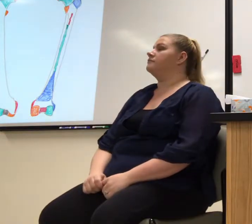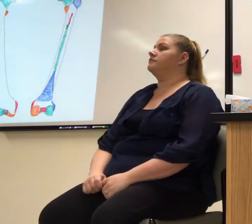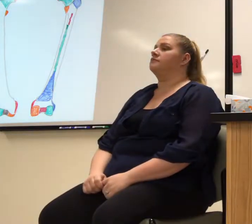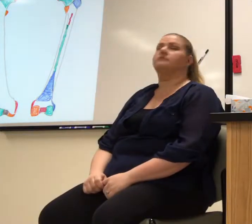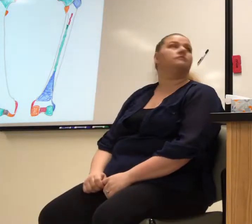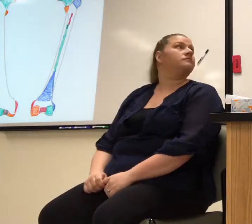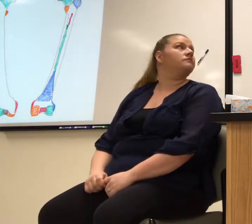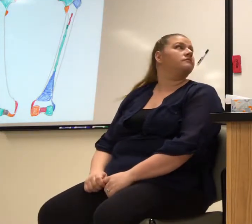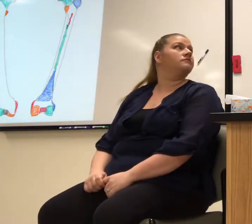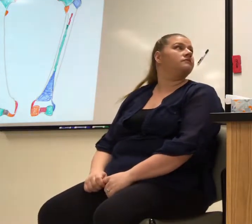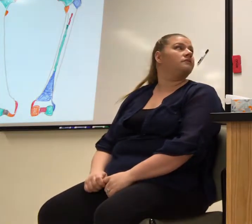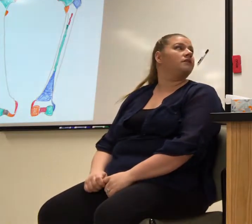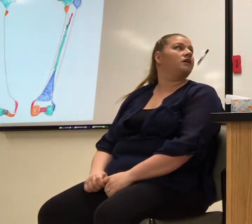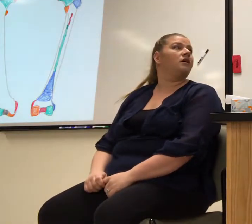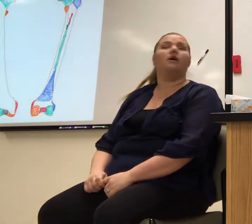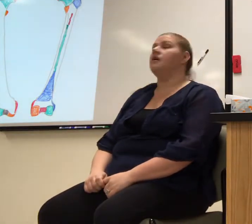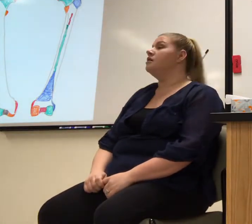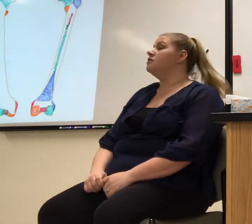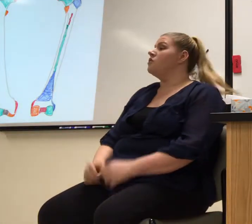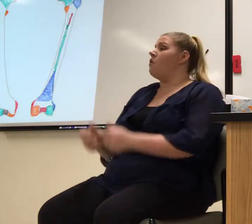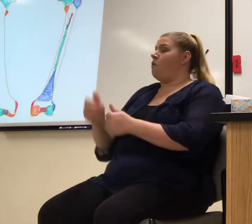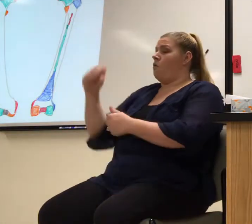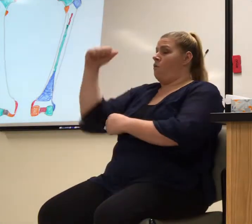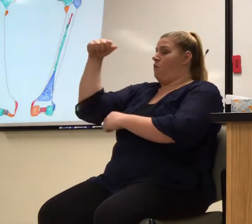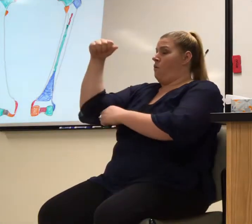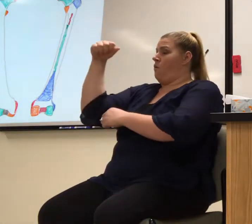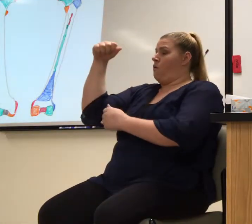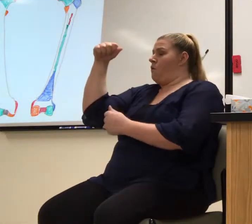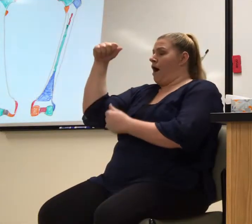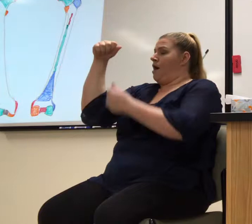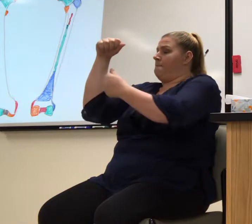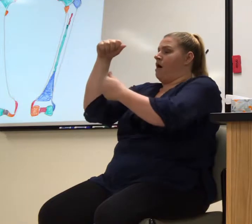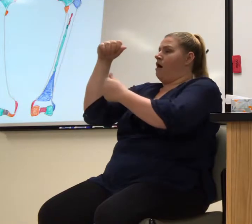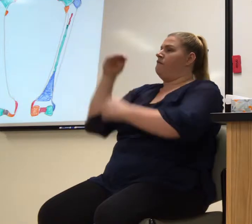right above the medial epicondyle.